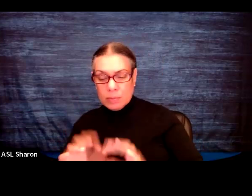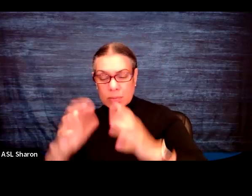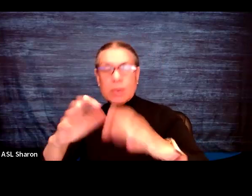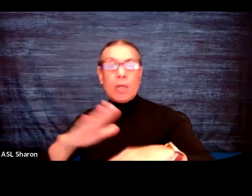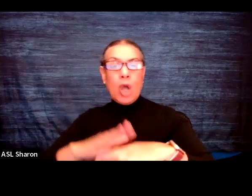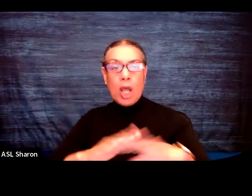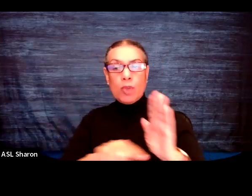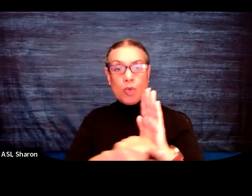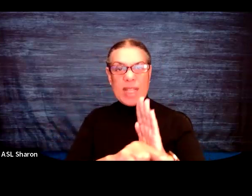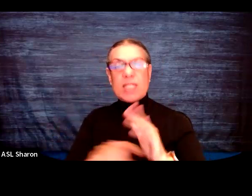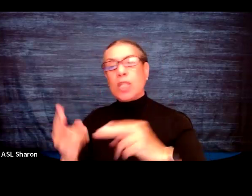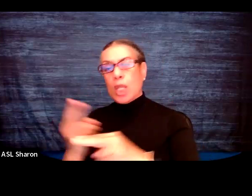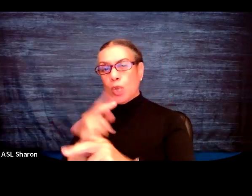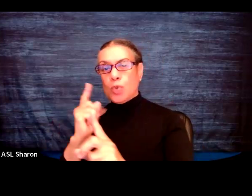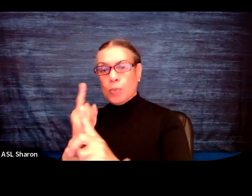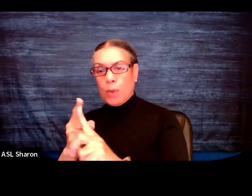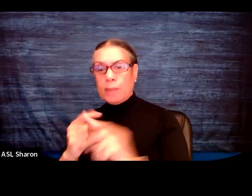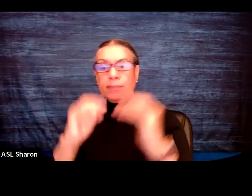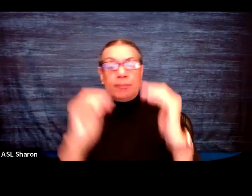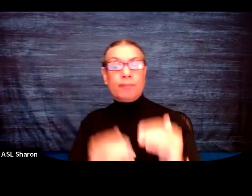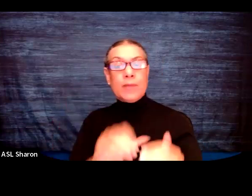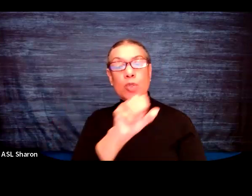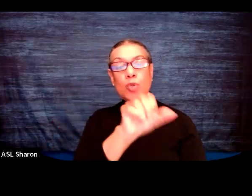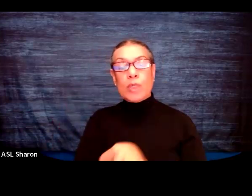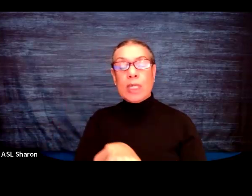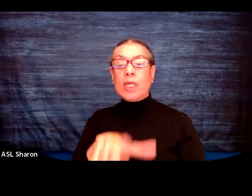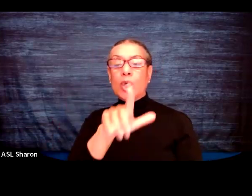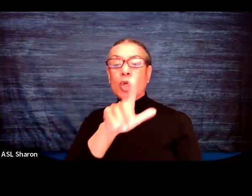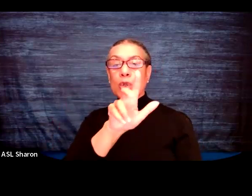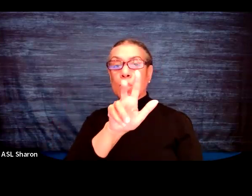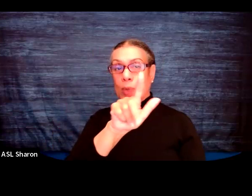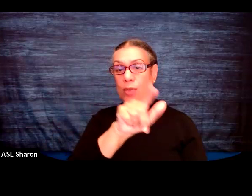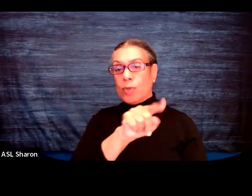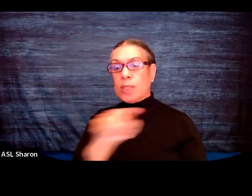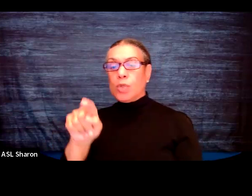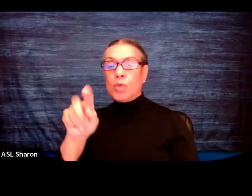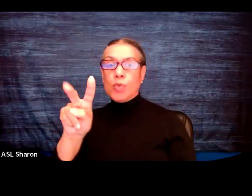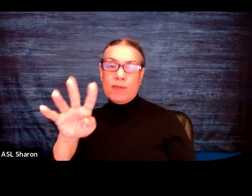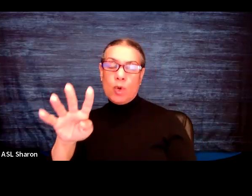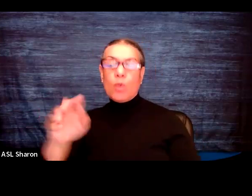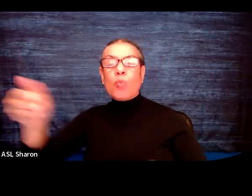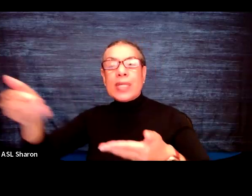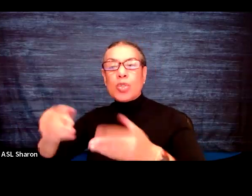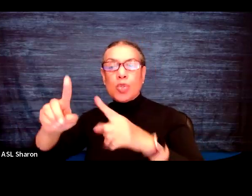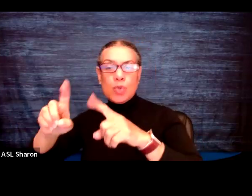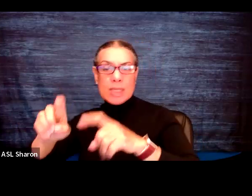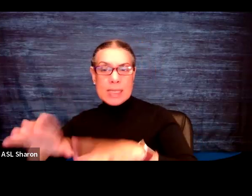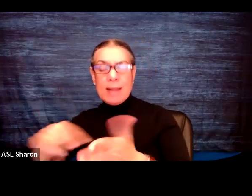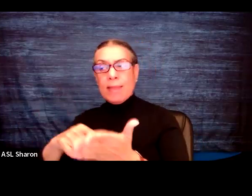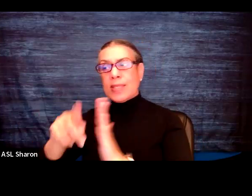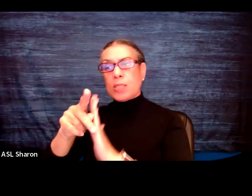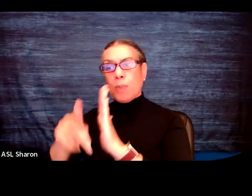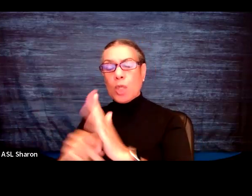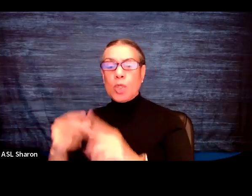grades. And then in school year 23-24, we introduced a test again. So this was a policy that